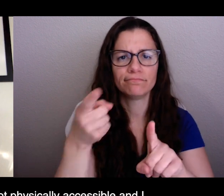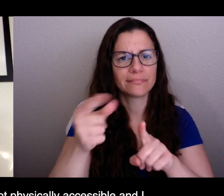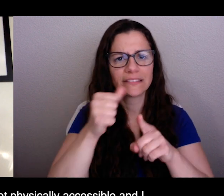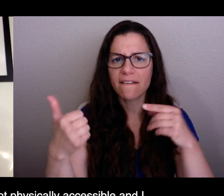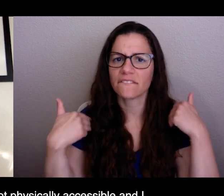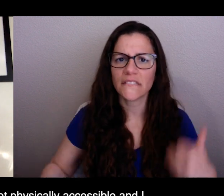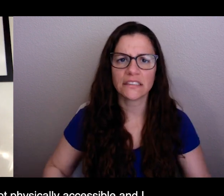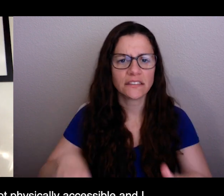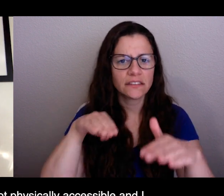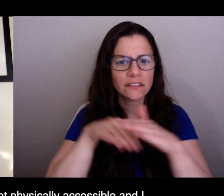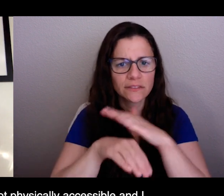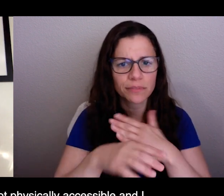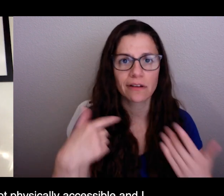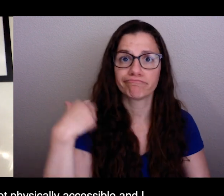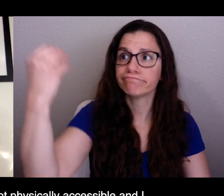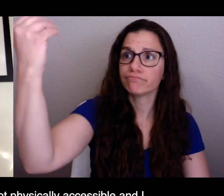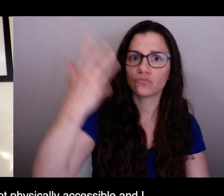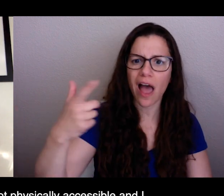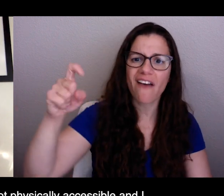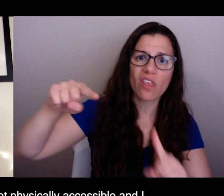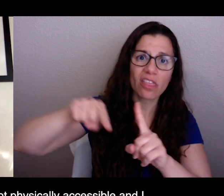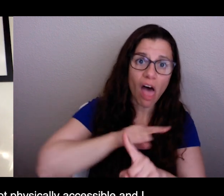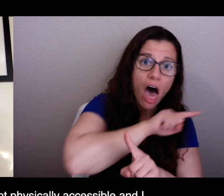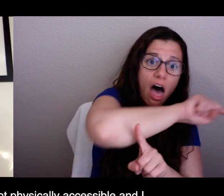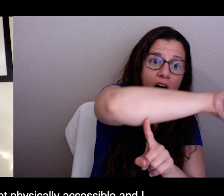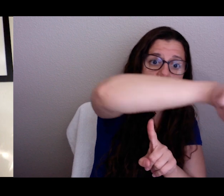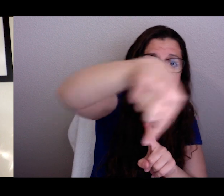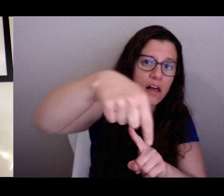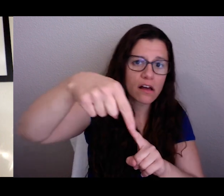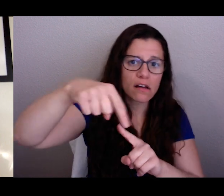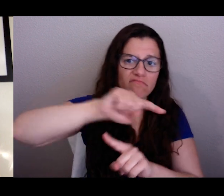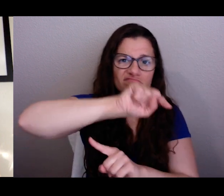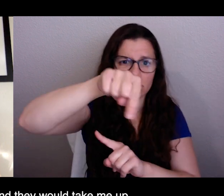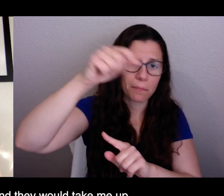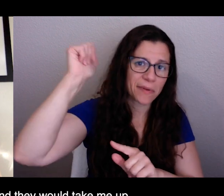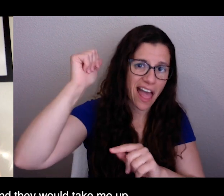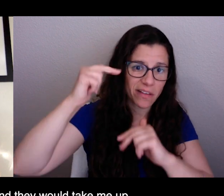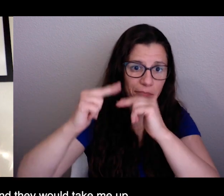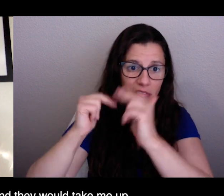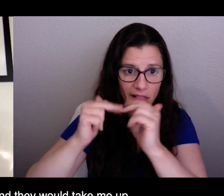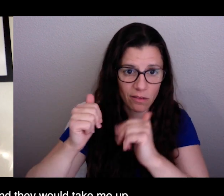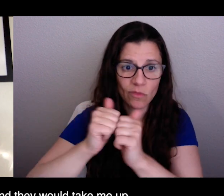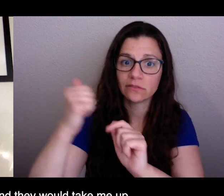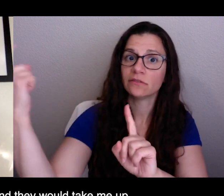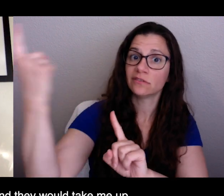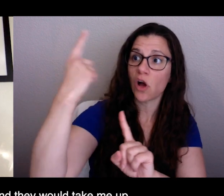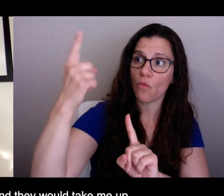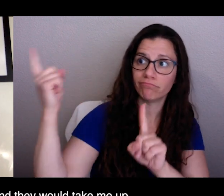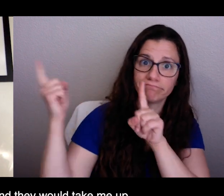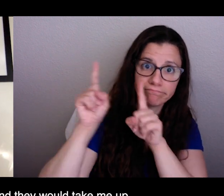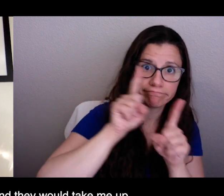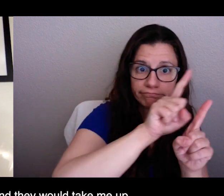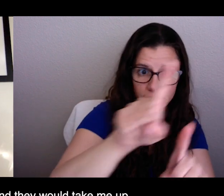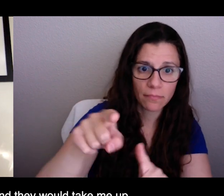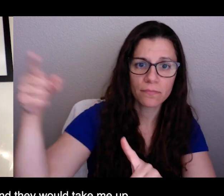not physically accessible. And I was told to go around to the back of the building with someone, and they would take me up in the